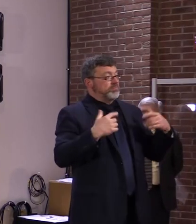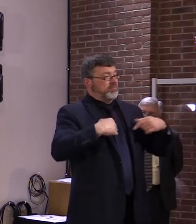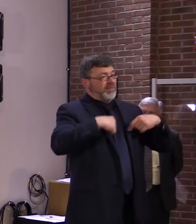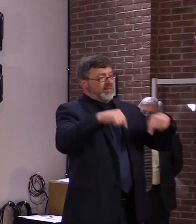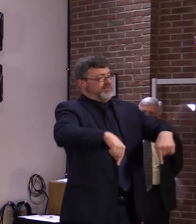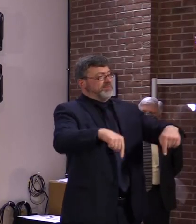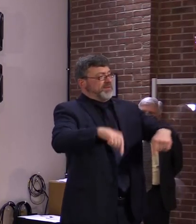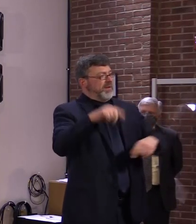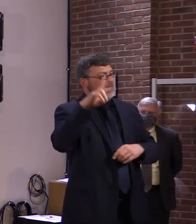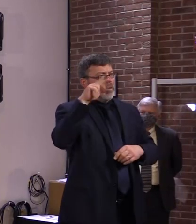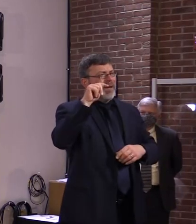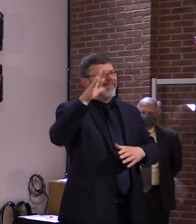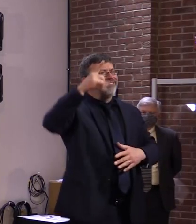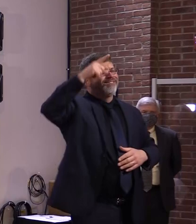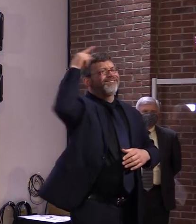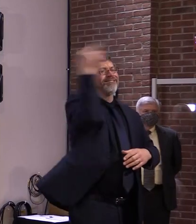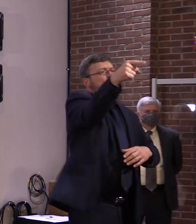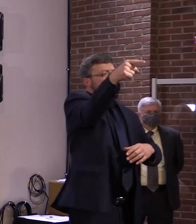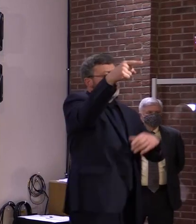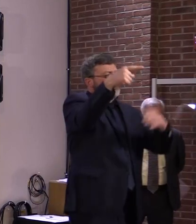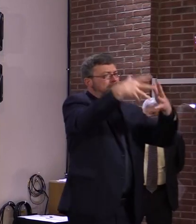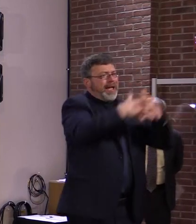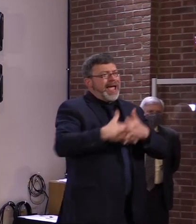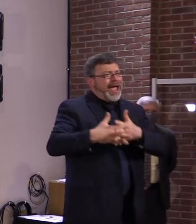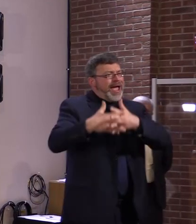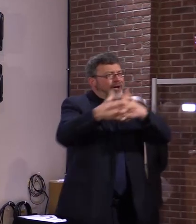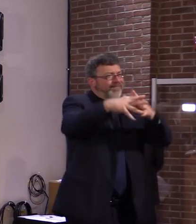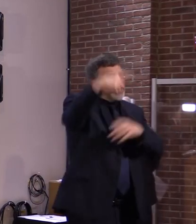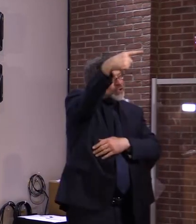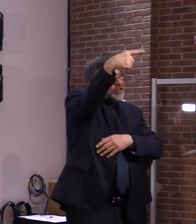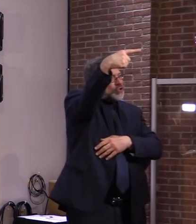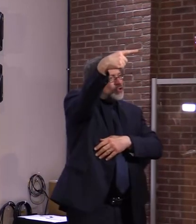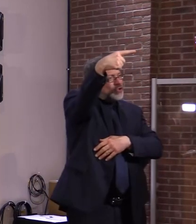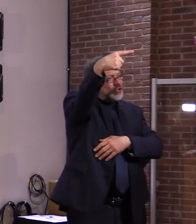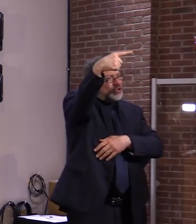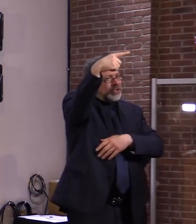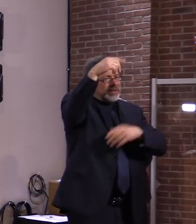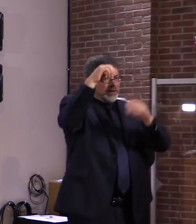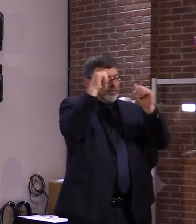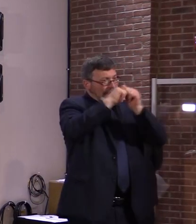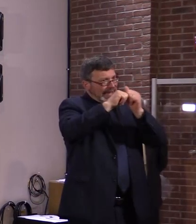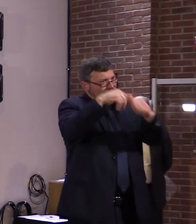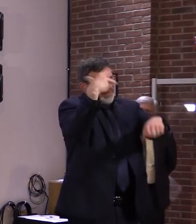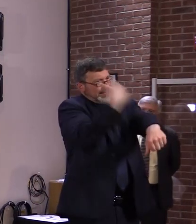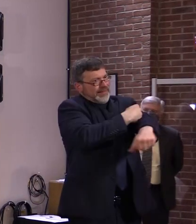number one in the nation in many, many categories, and when you add them all up, we are